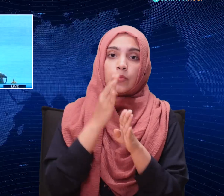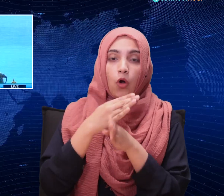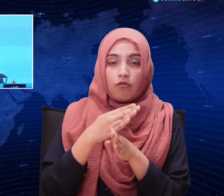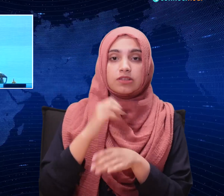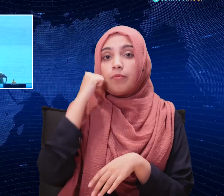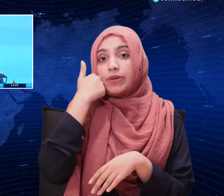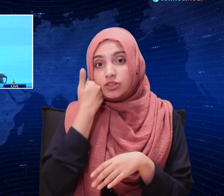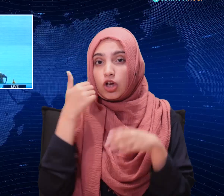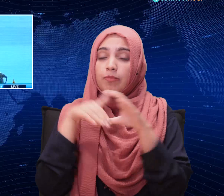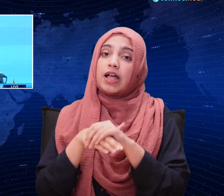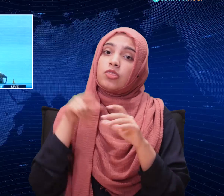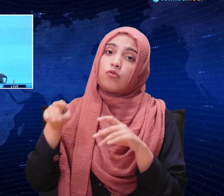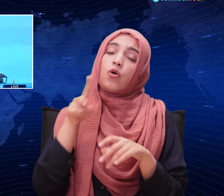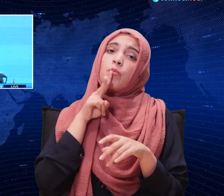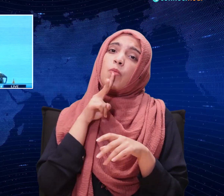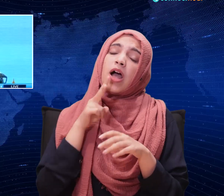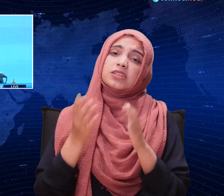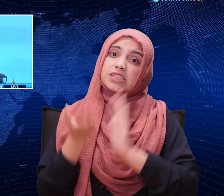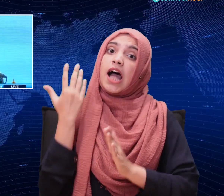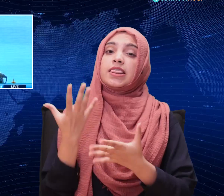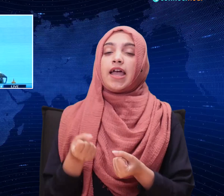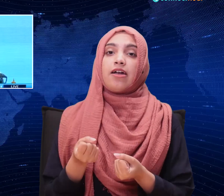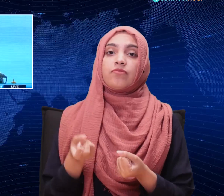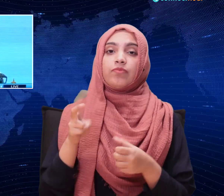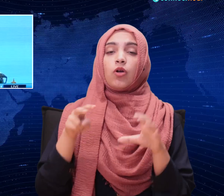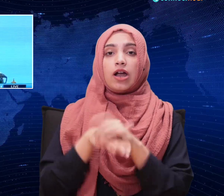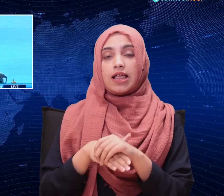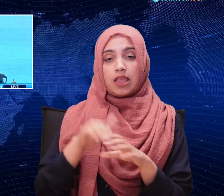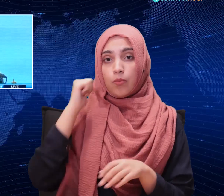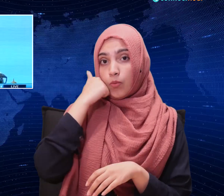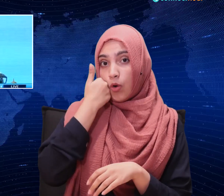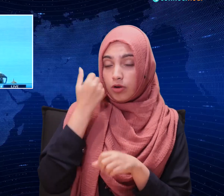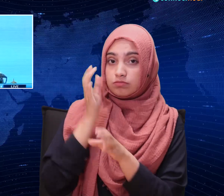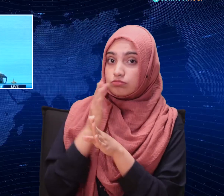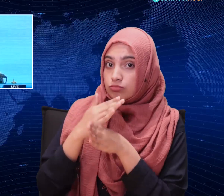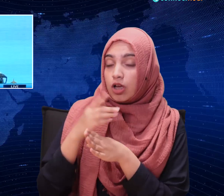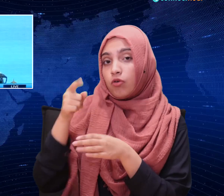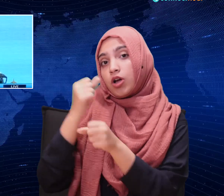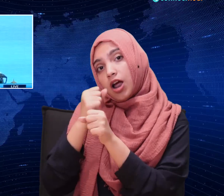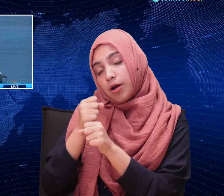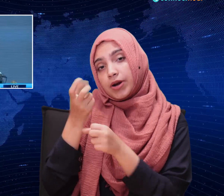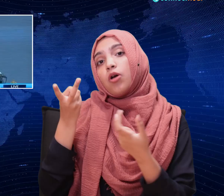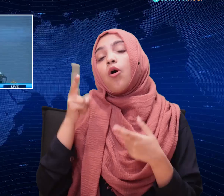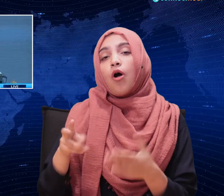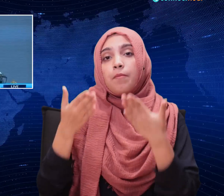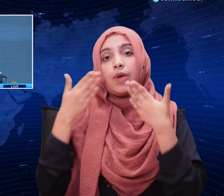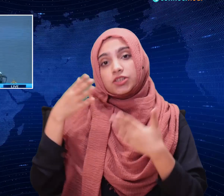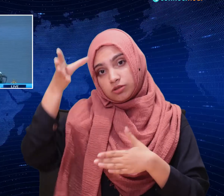is doing. He termed the provincial government's work in the education sector very